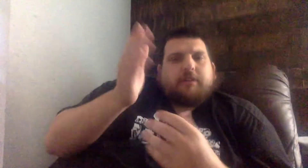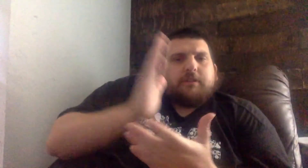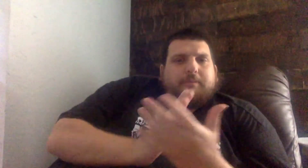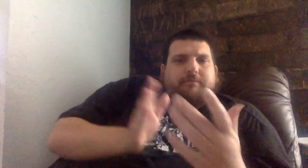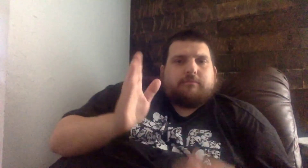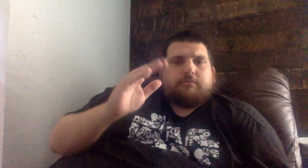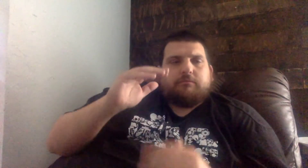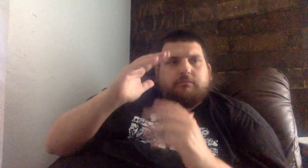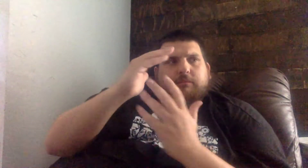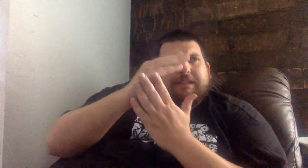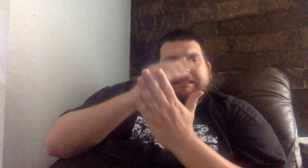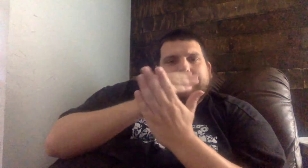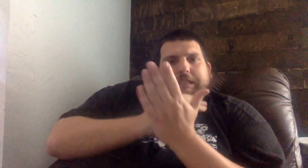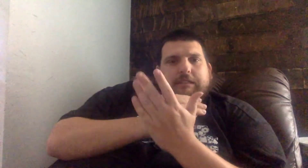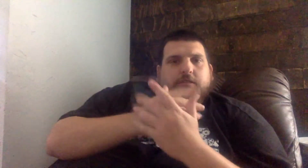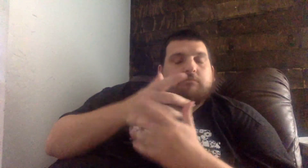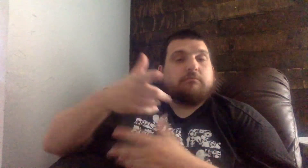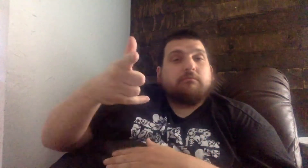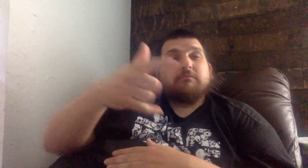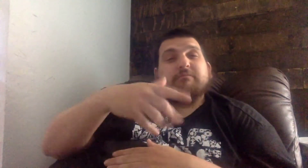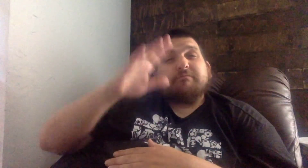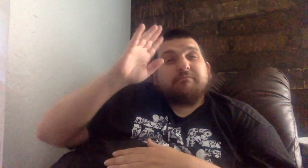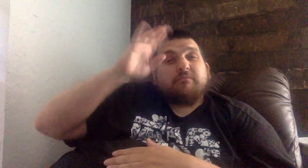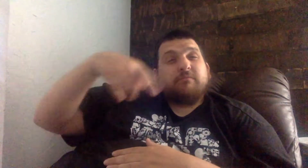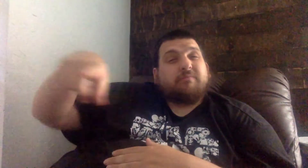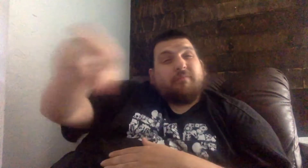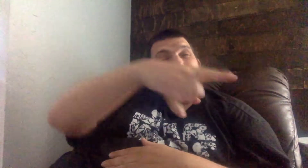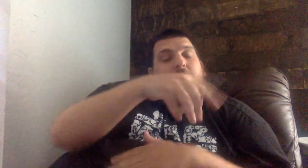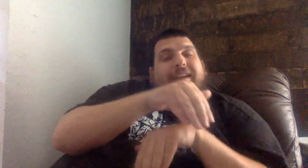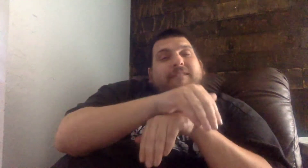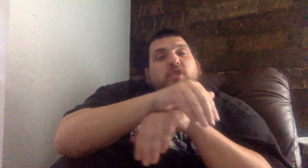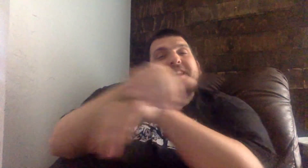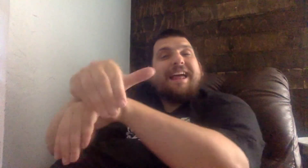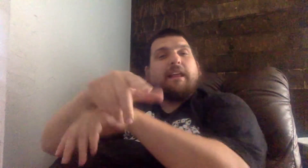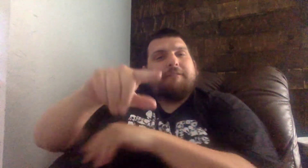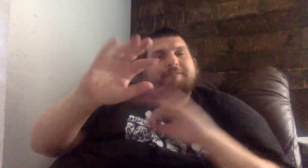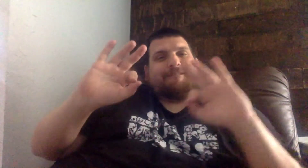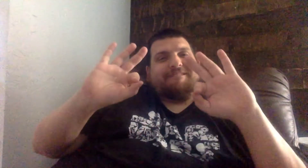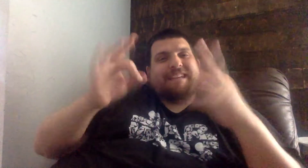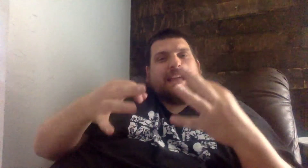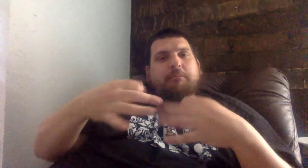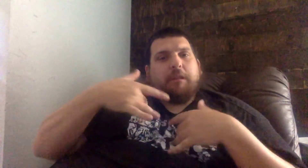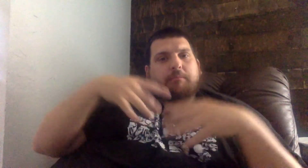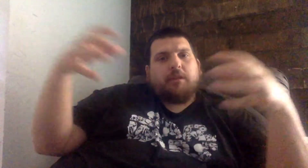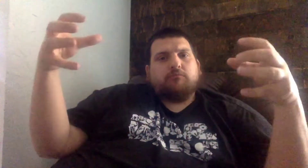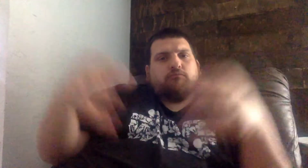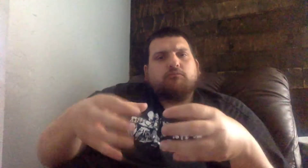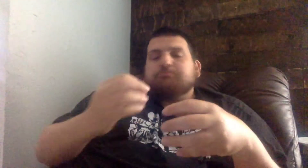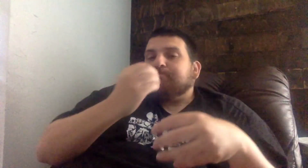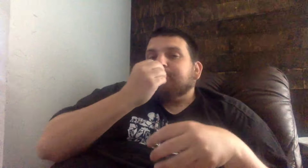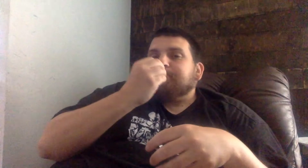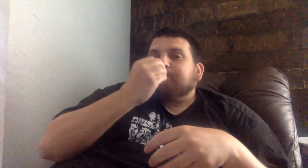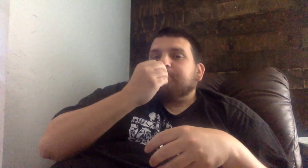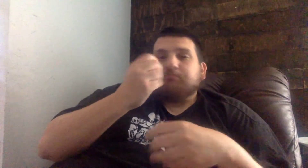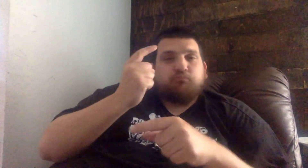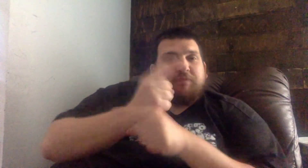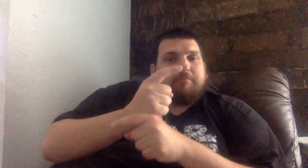Okay, I'm going to give you some lists of things you know every night when the family tends to get together to